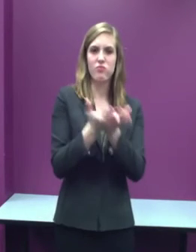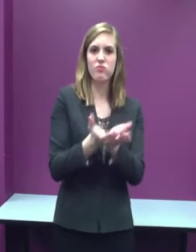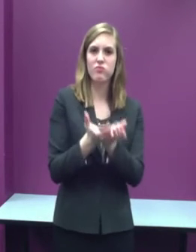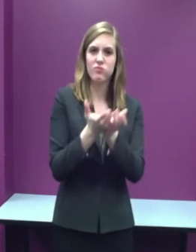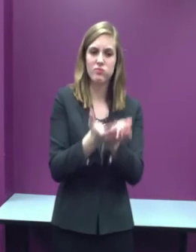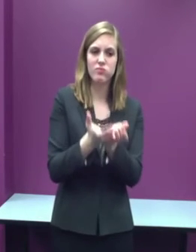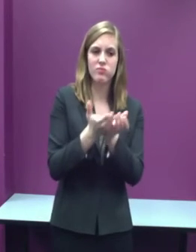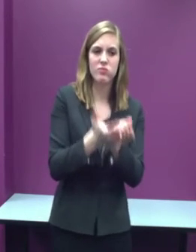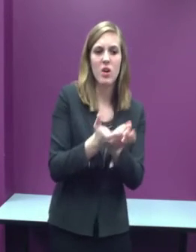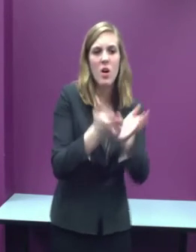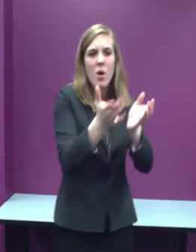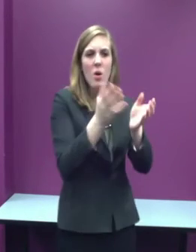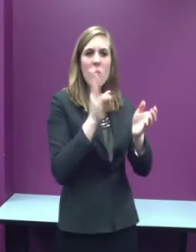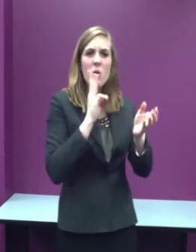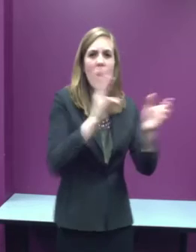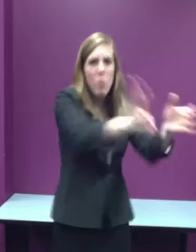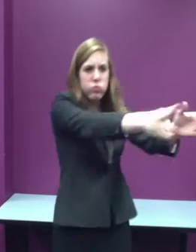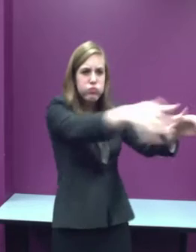the powerful, unpredictable Missouri.